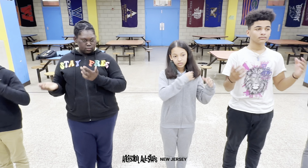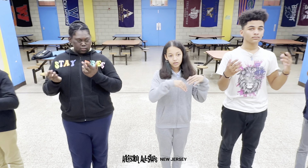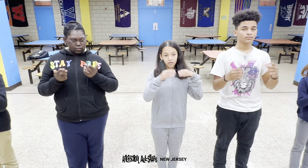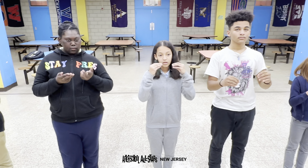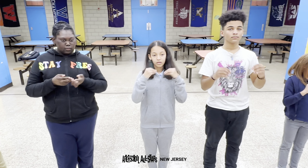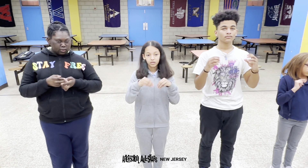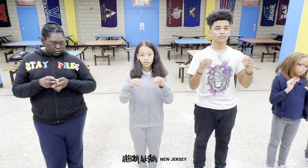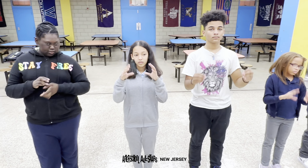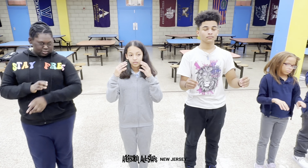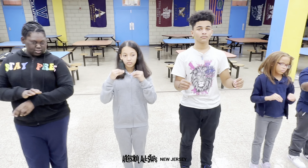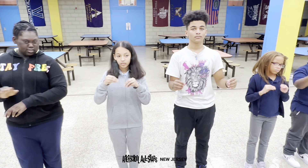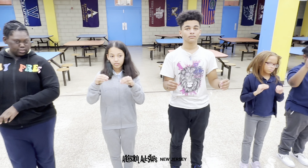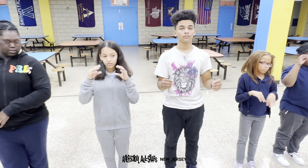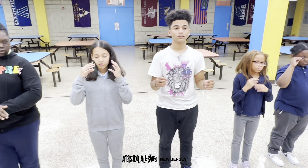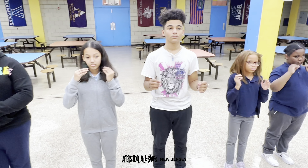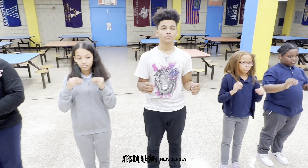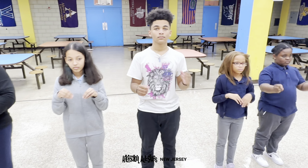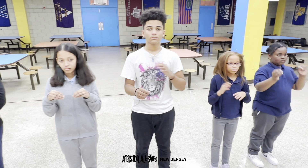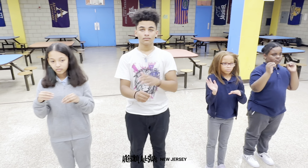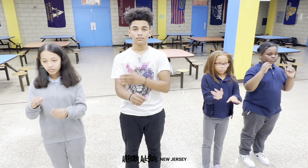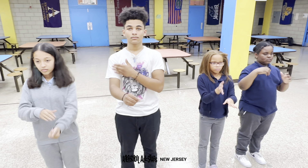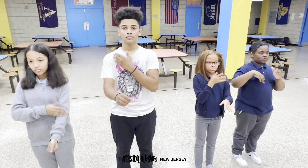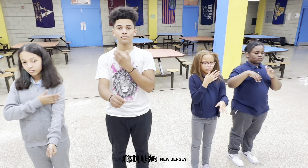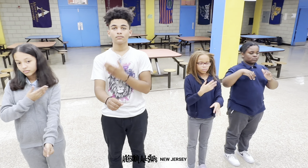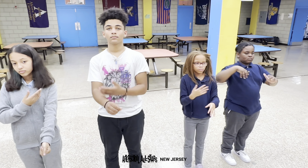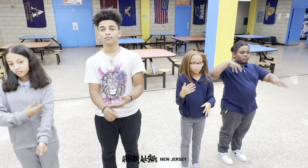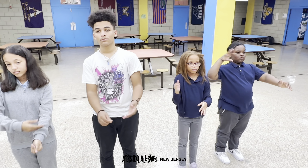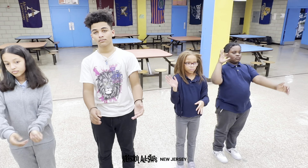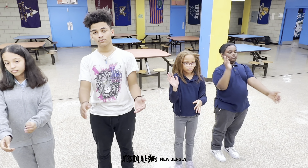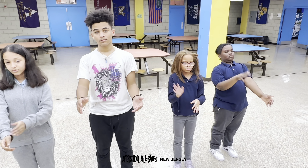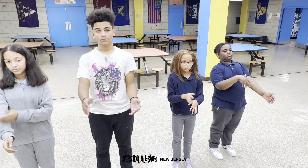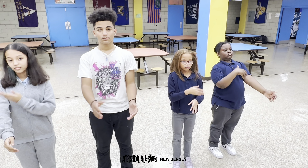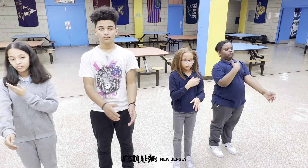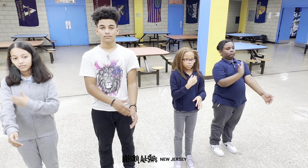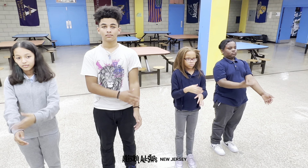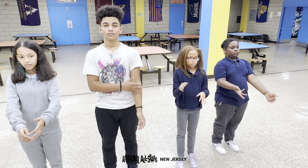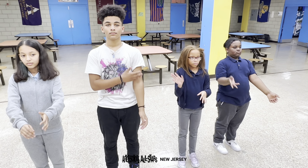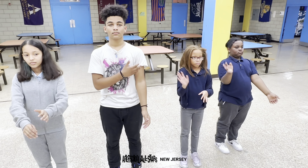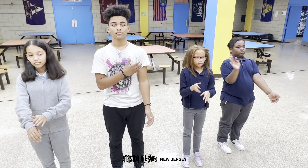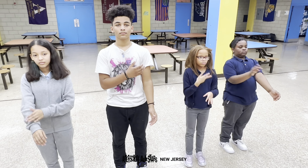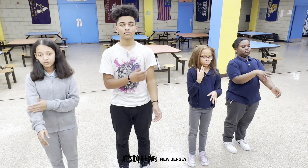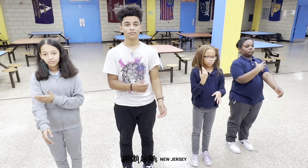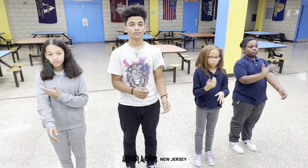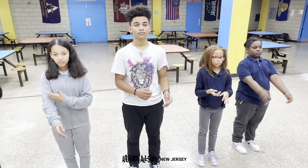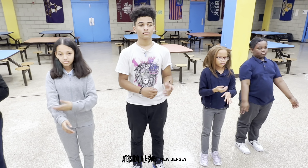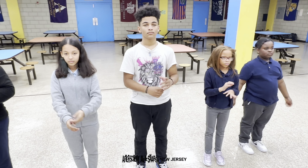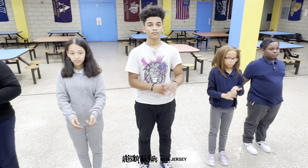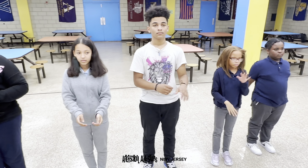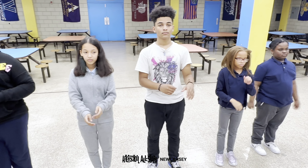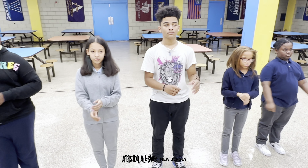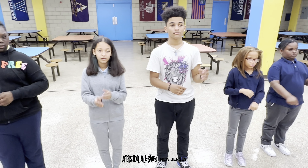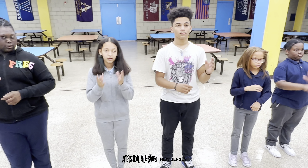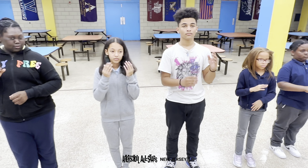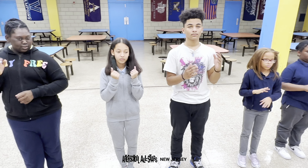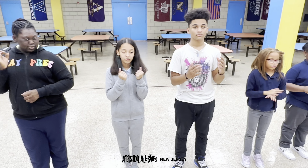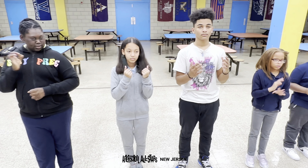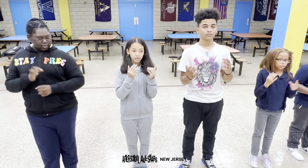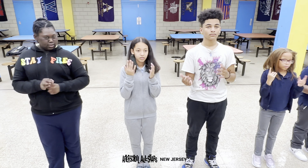taught us, let's sing the song. Full of the hope and